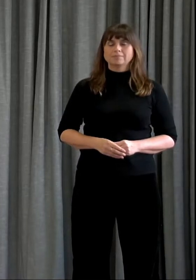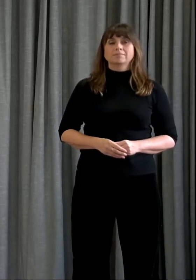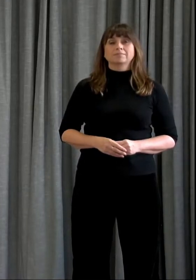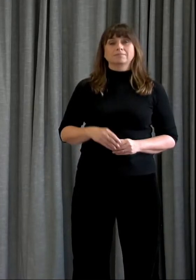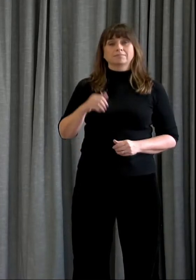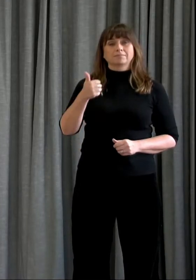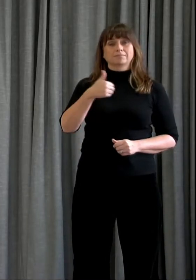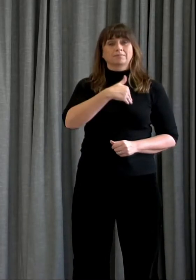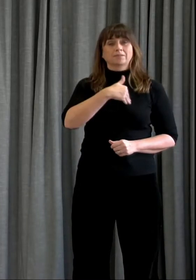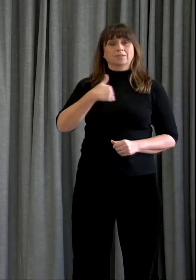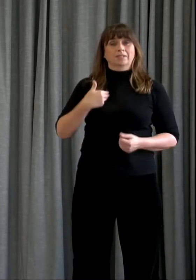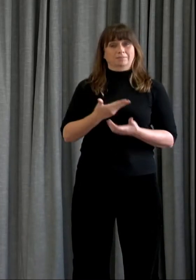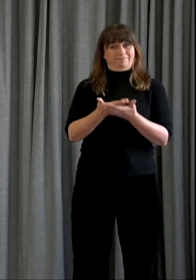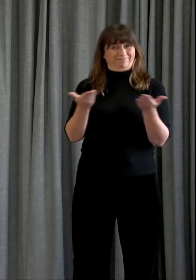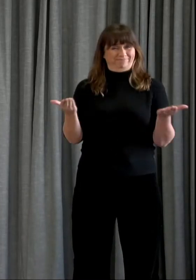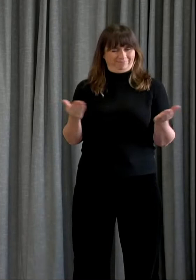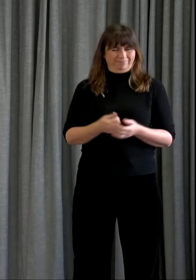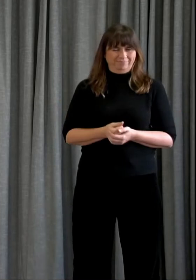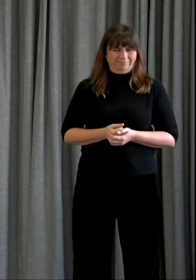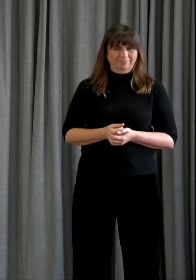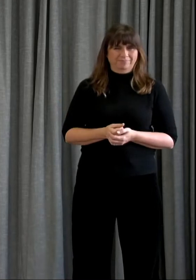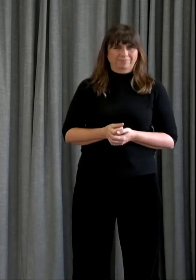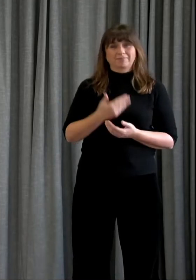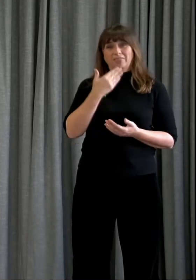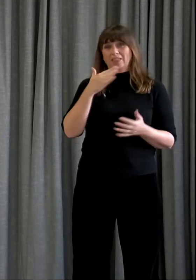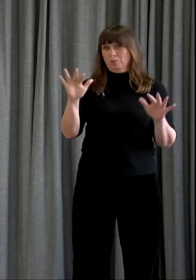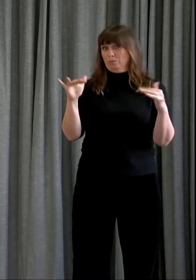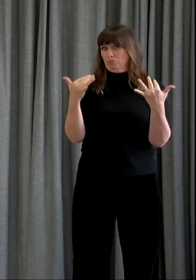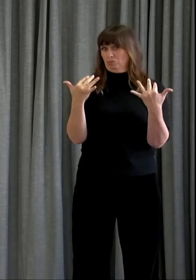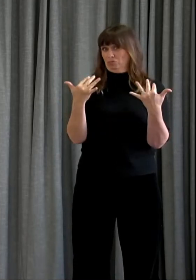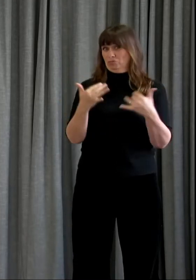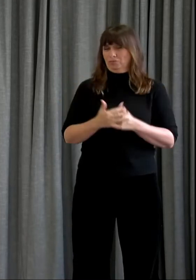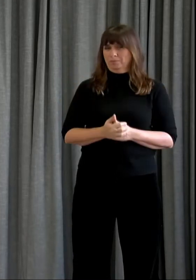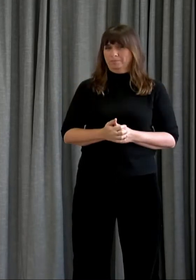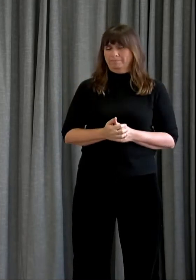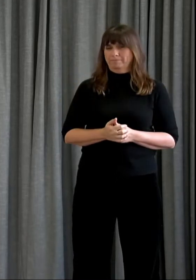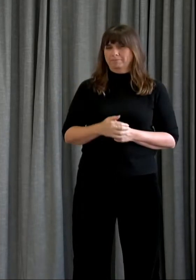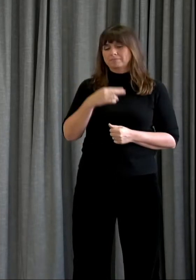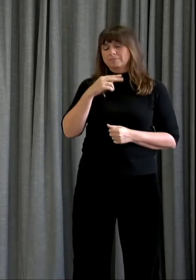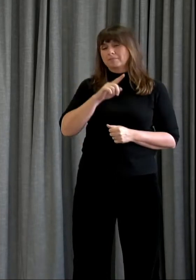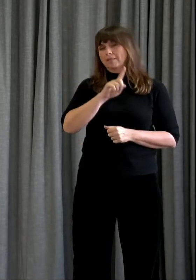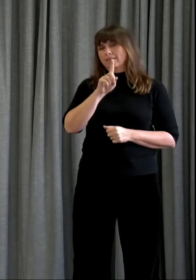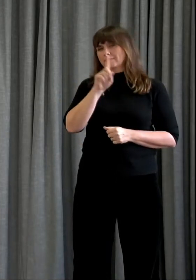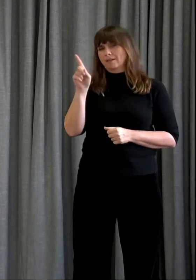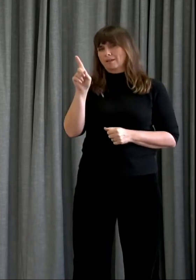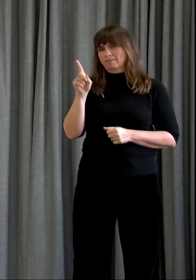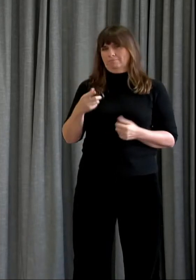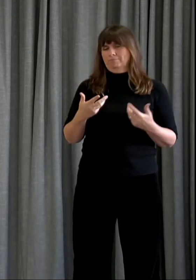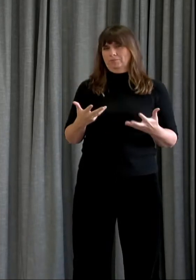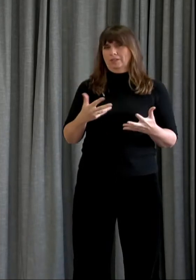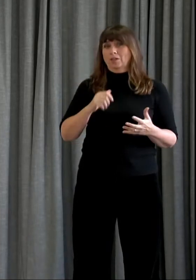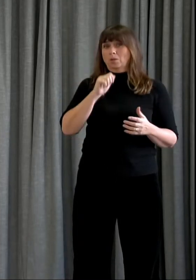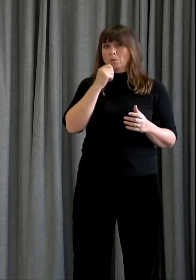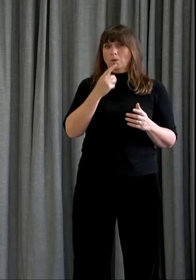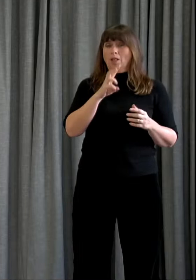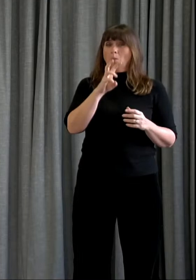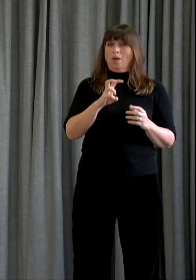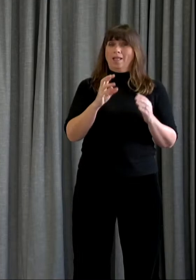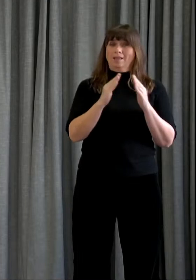Well, Bora Pawb, thank you very much for joining me this morning. Later today, I will be introducing the Welsh Housing Quality